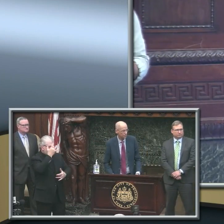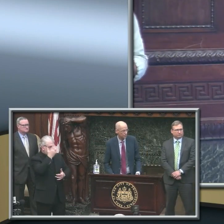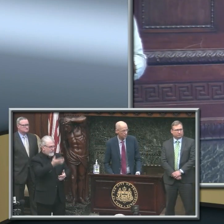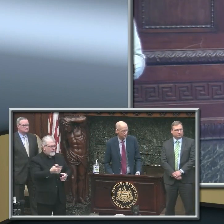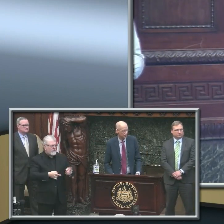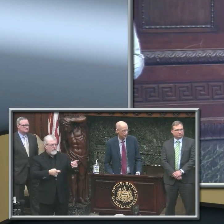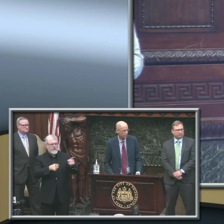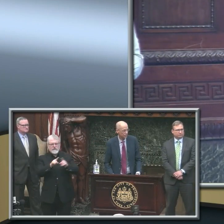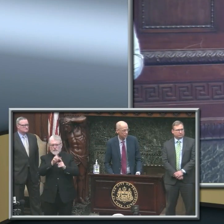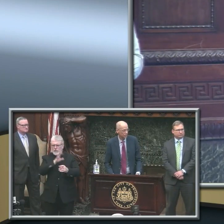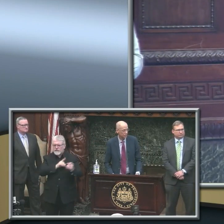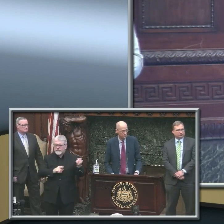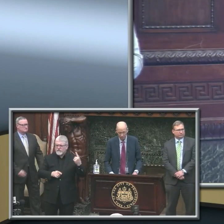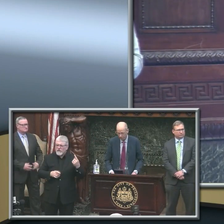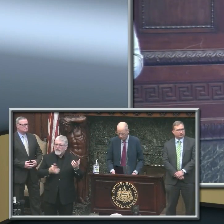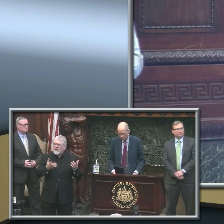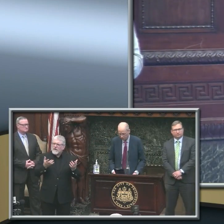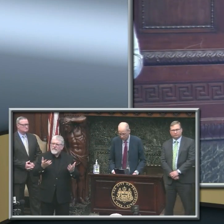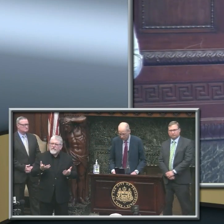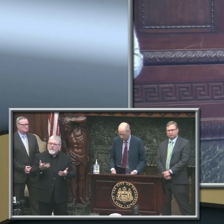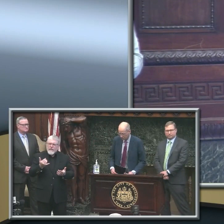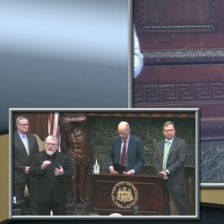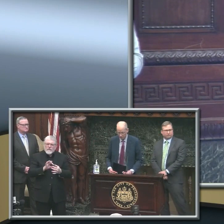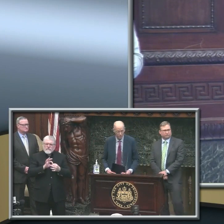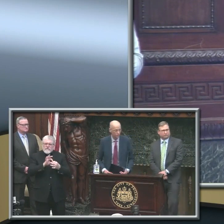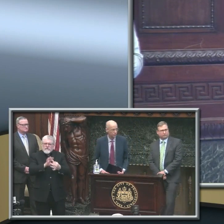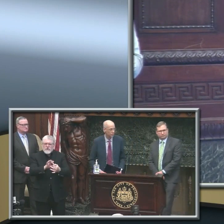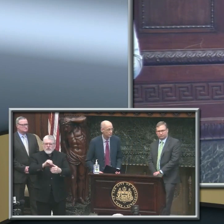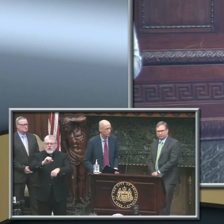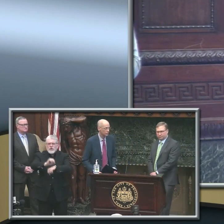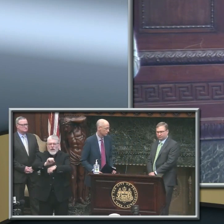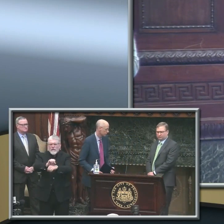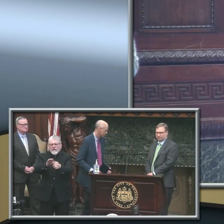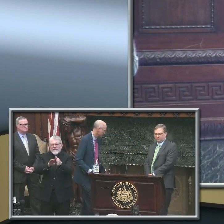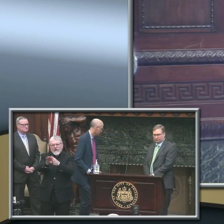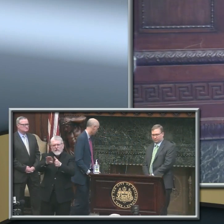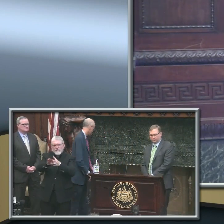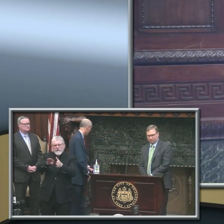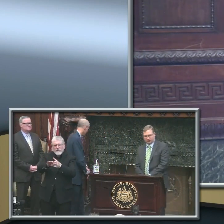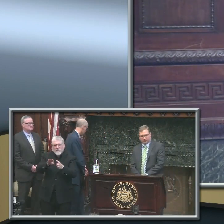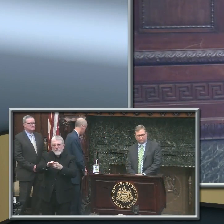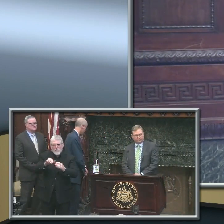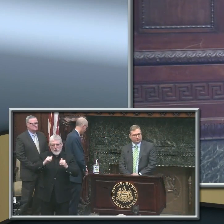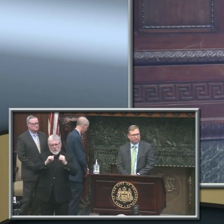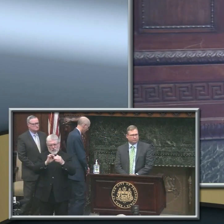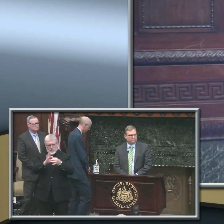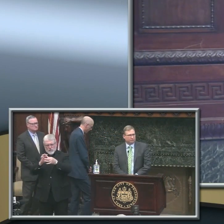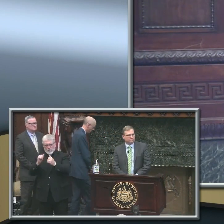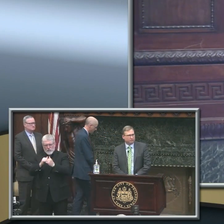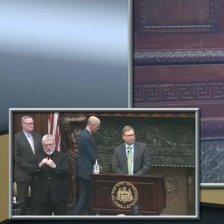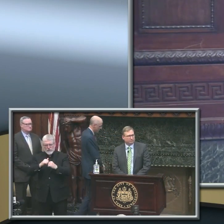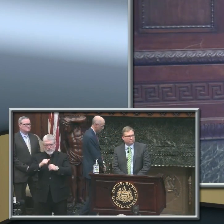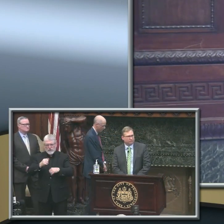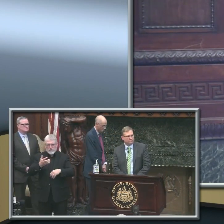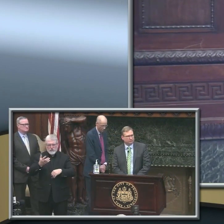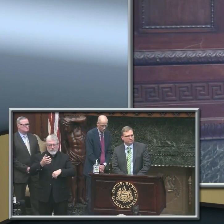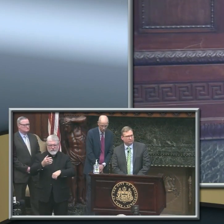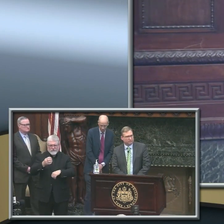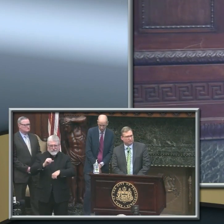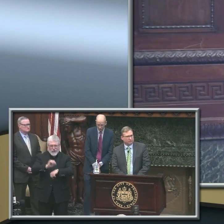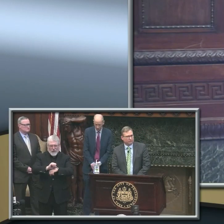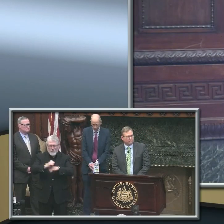of development sites, construction sites, are there any regulations from the city on whether people can continue to work